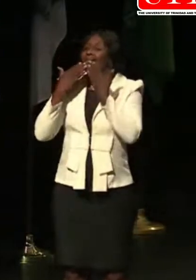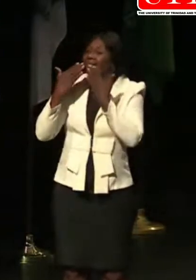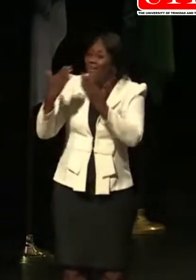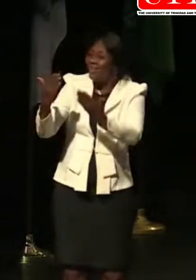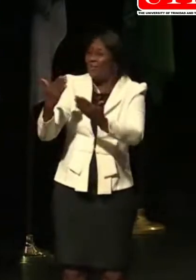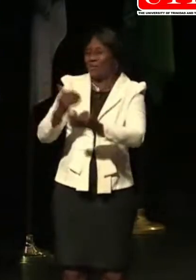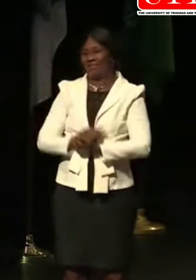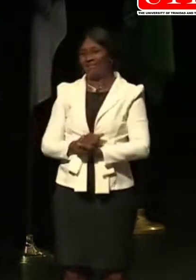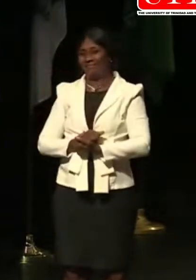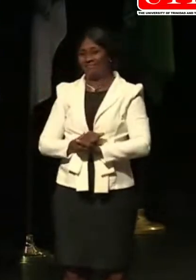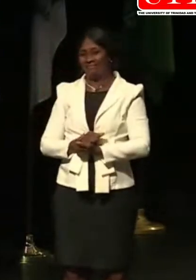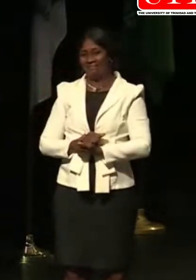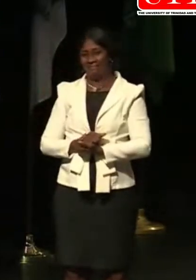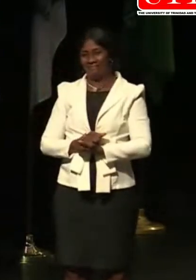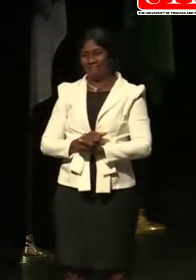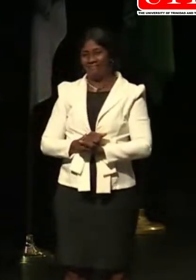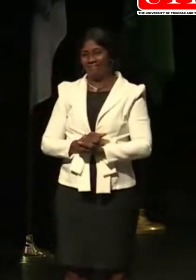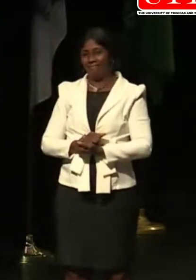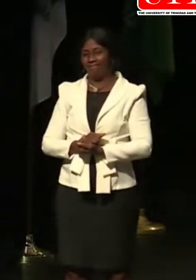for union with your God.